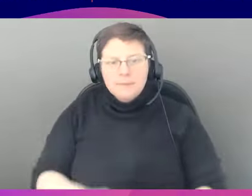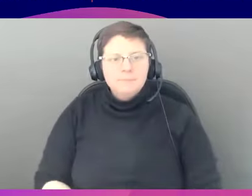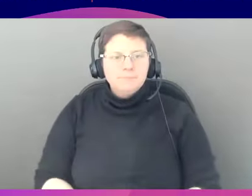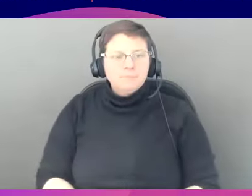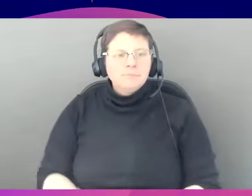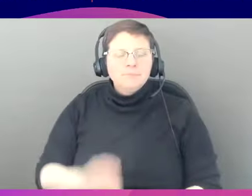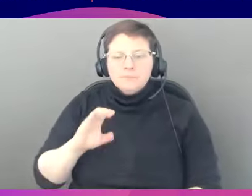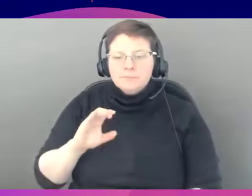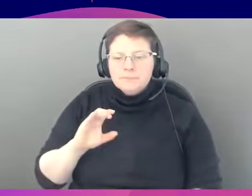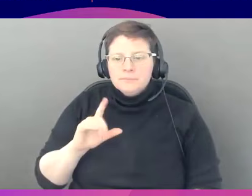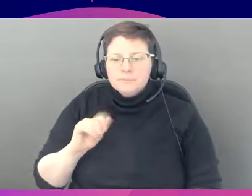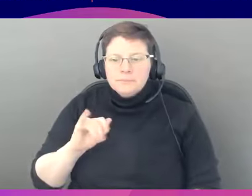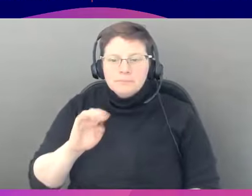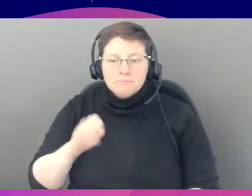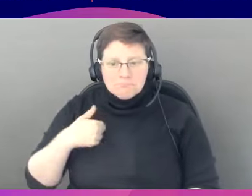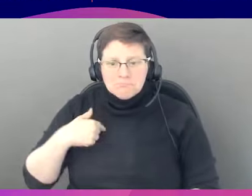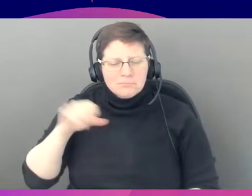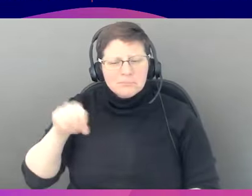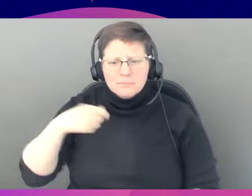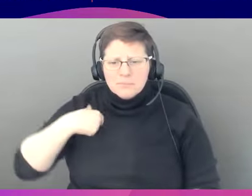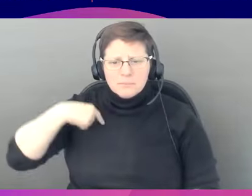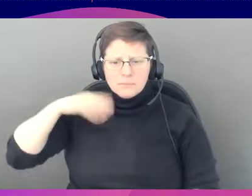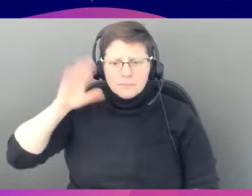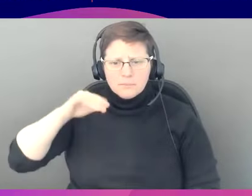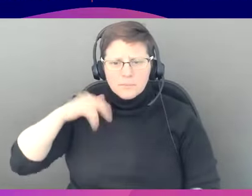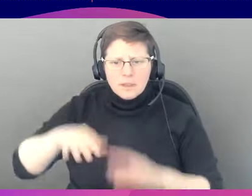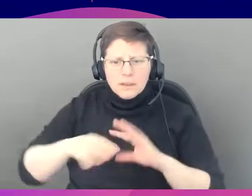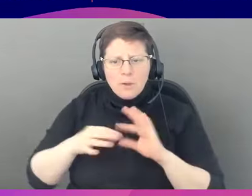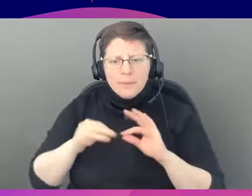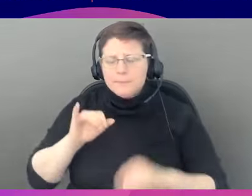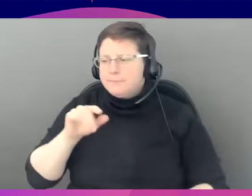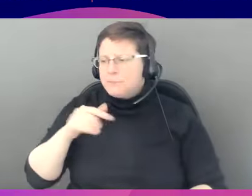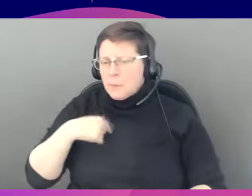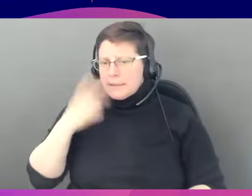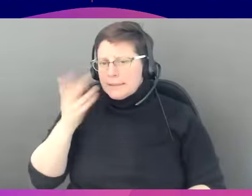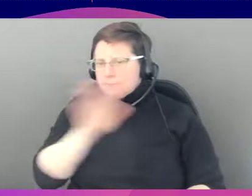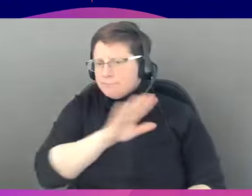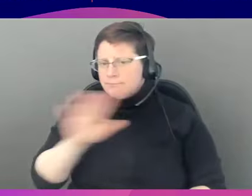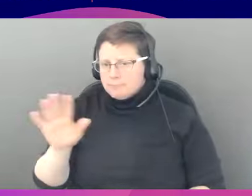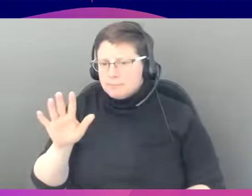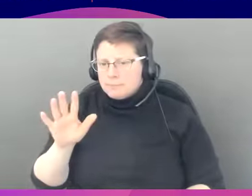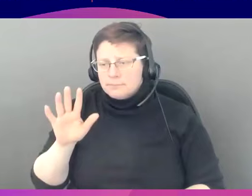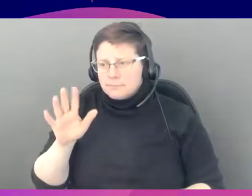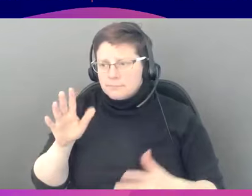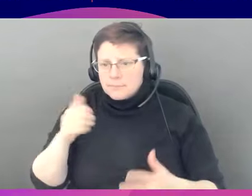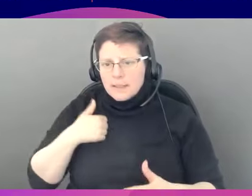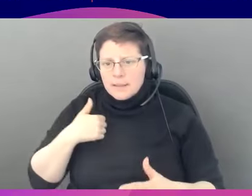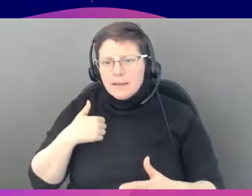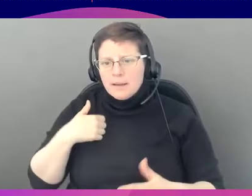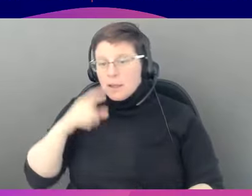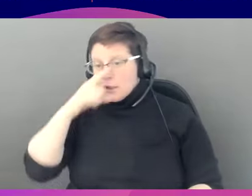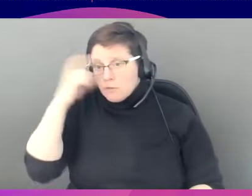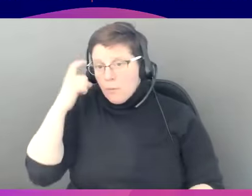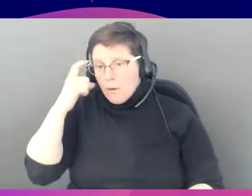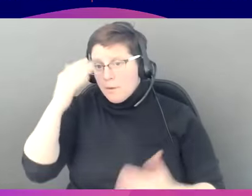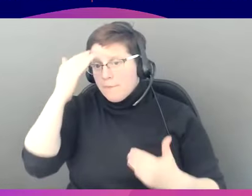Yeah, I can start with that one. We're definitely seeing that across the board. A trauma-informed approach is not just for